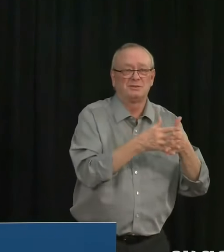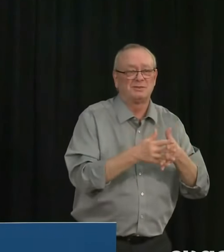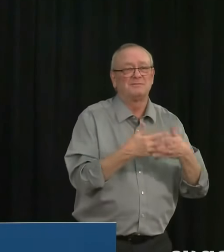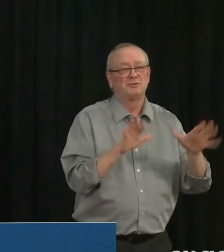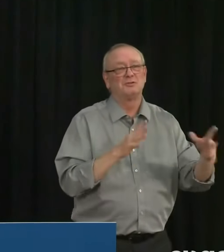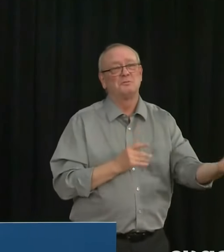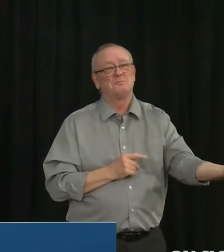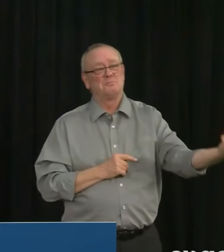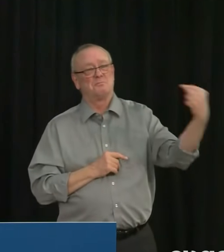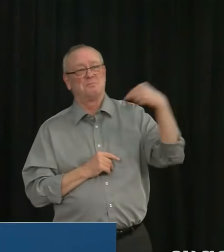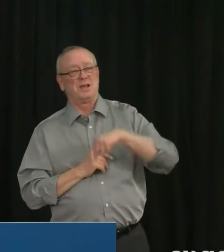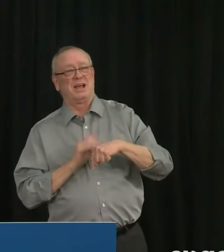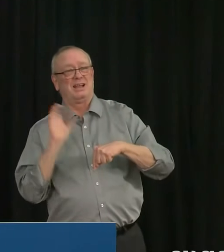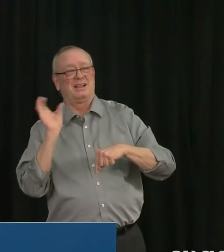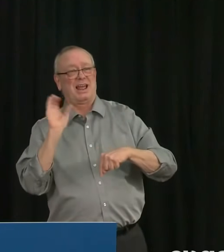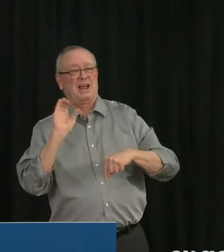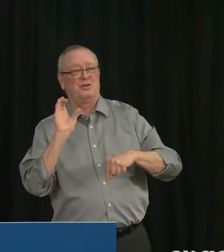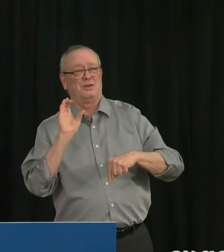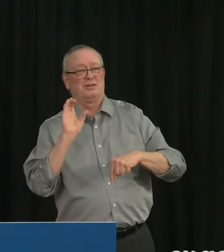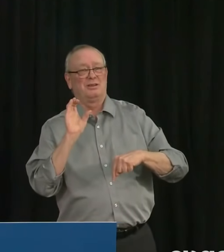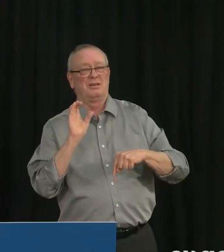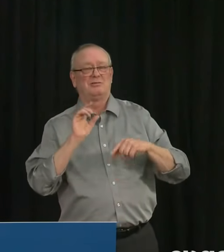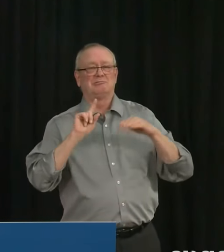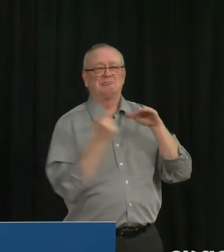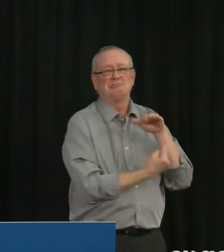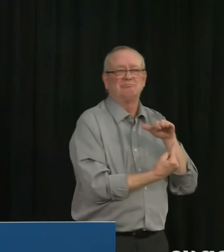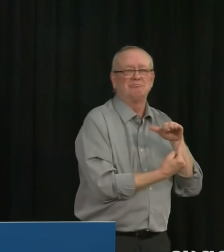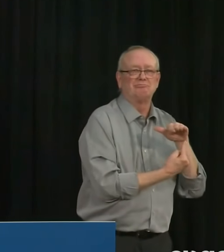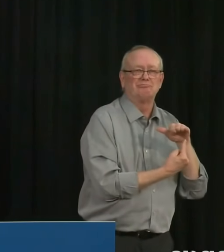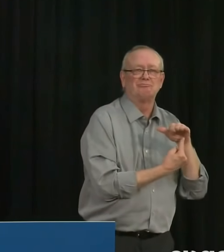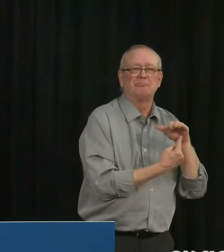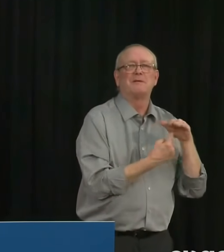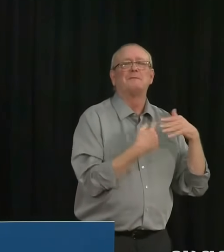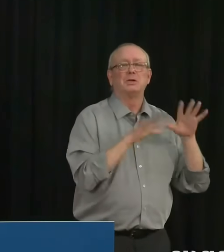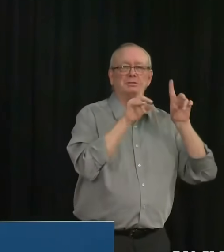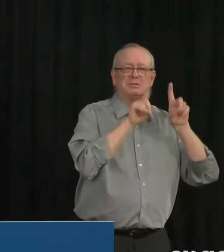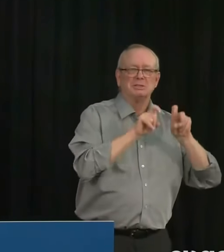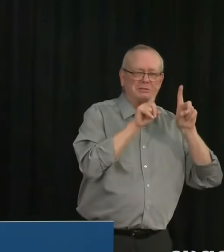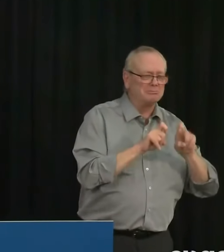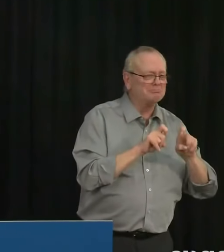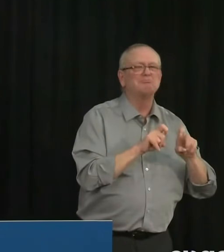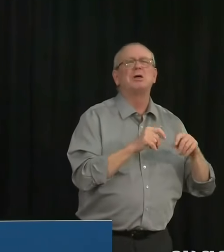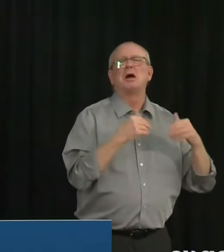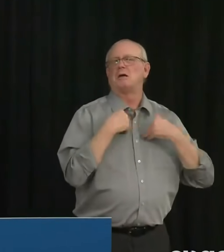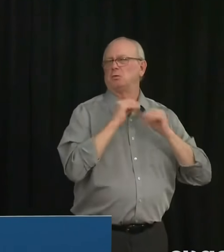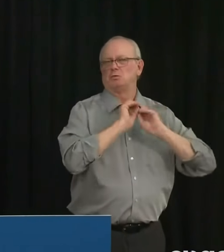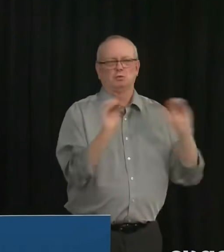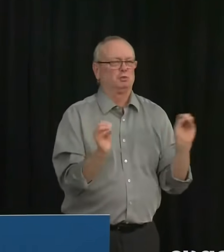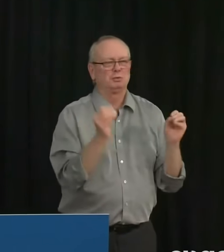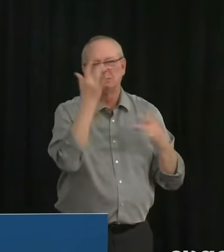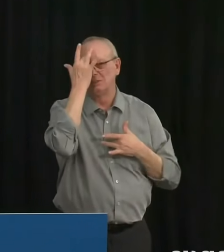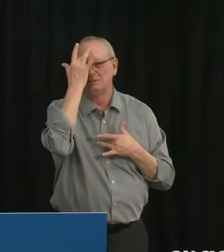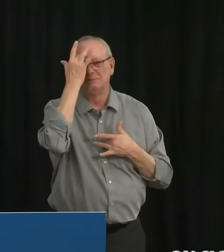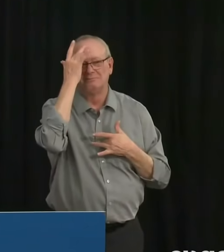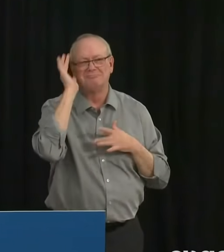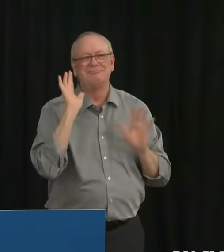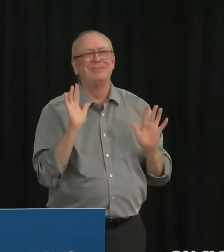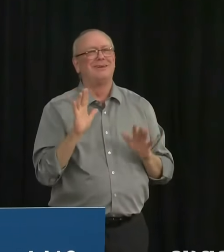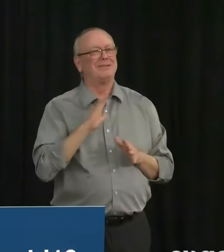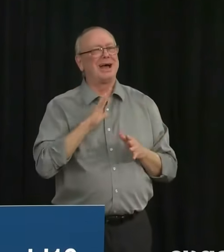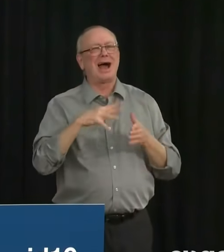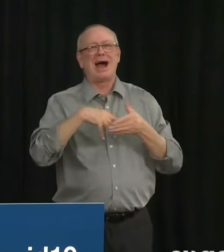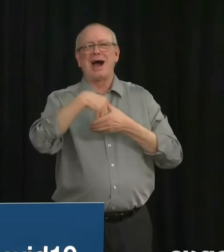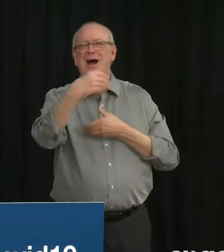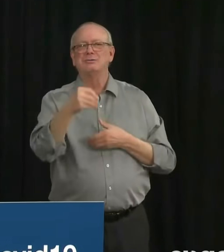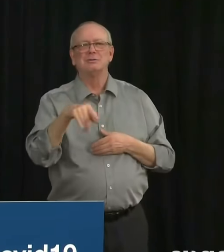an initial negative test result. Since she left isolation, no less than 8 people in her network became infected in a matter of days. When the woman